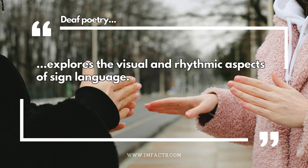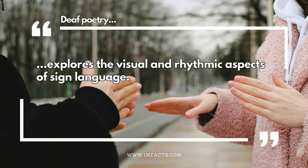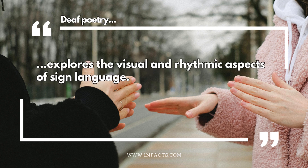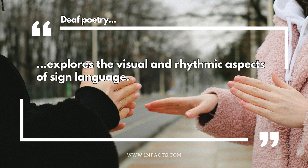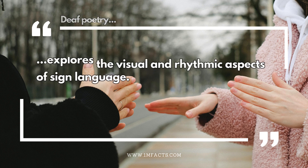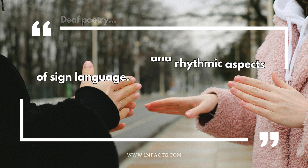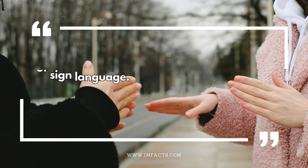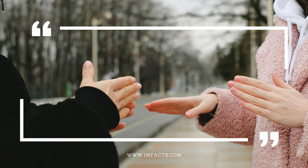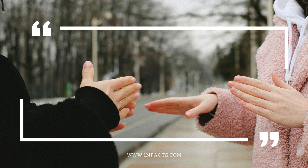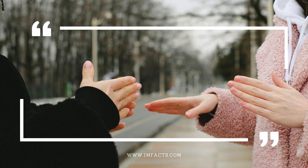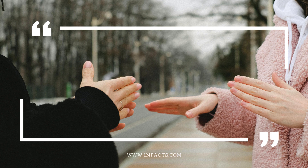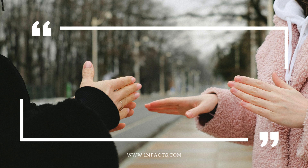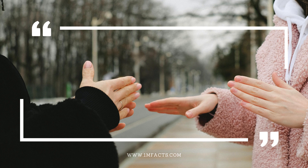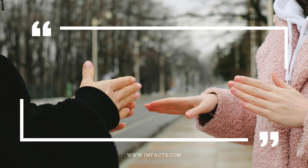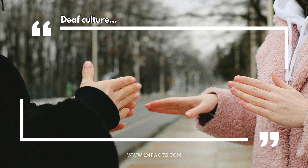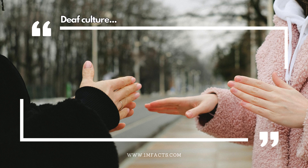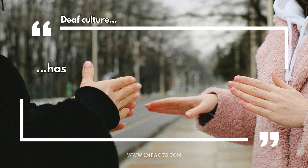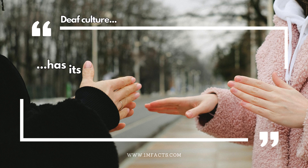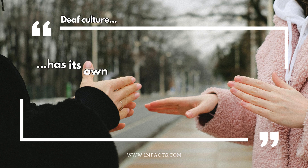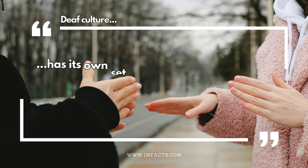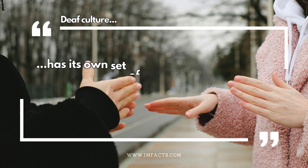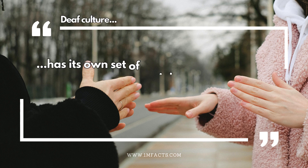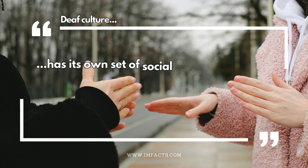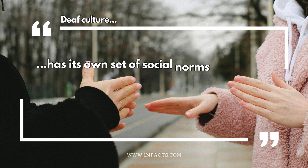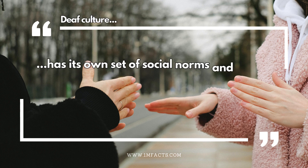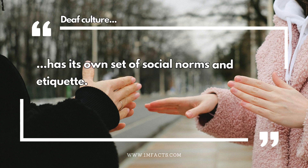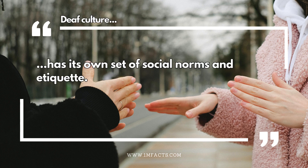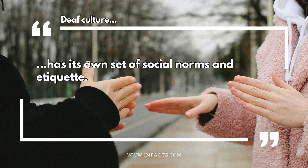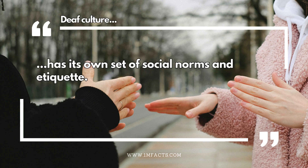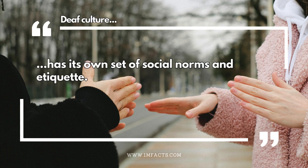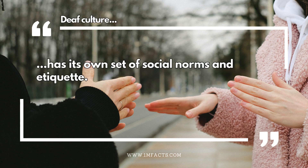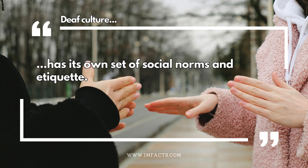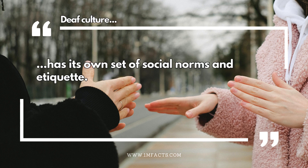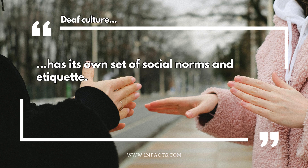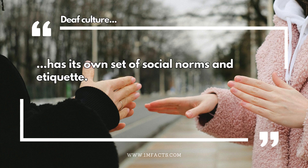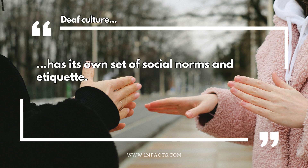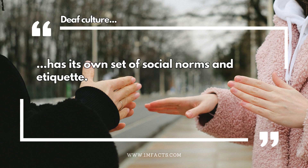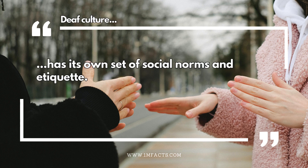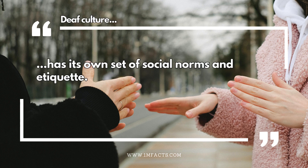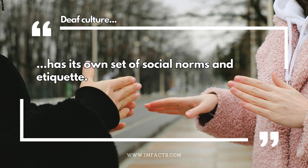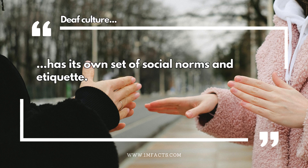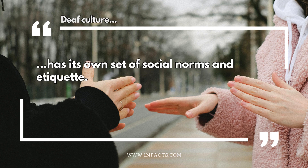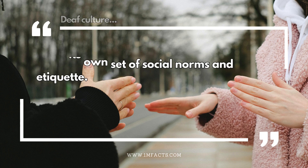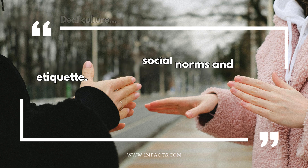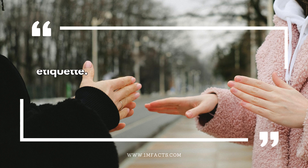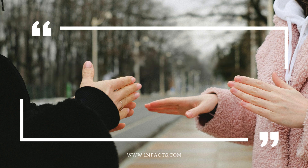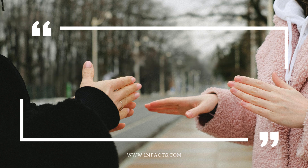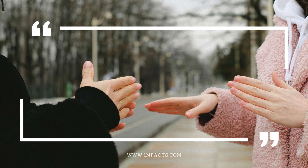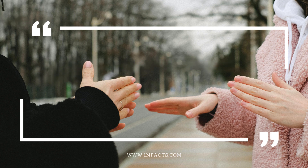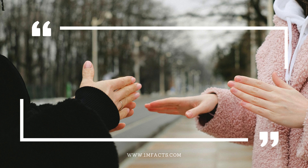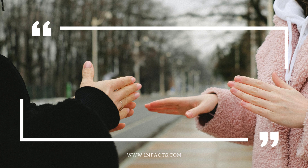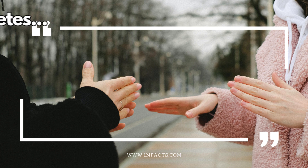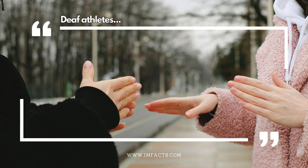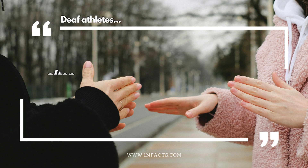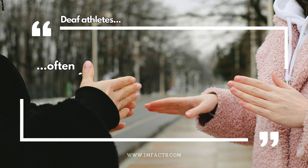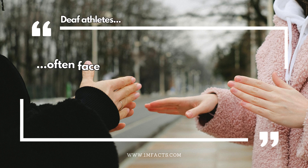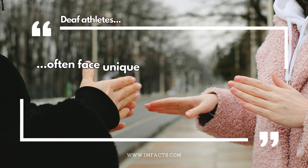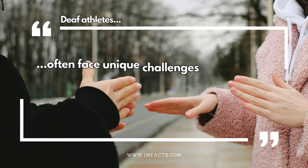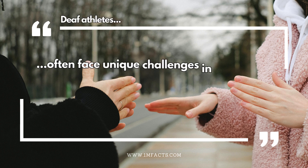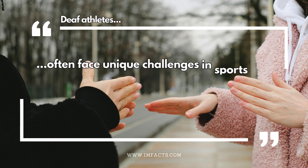language. Deaf culture has its own set of social norms and etiquette. Deaf athletes often face